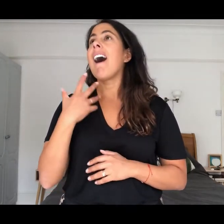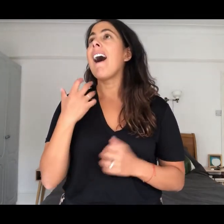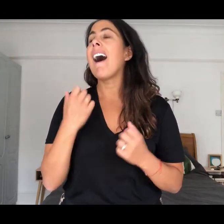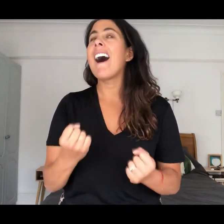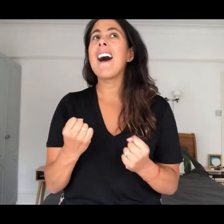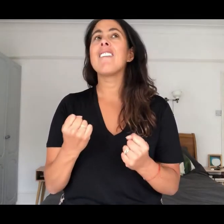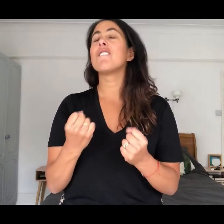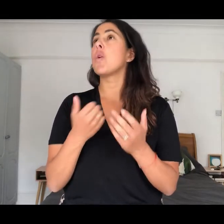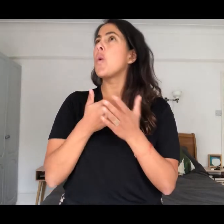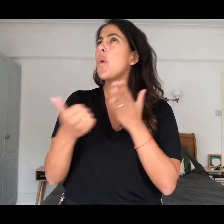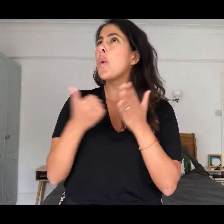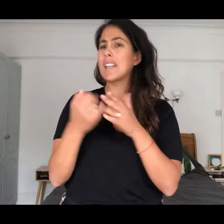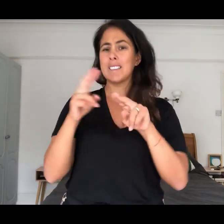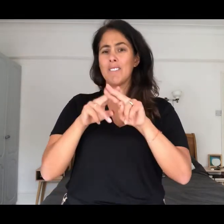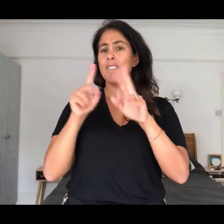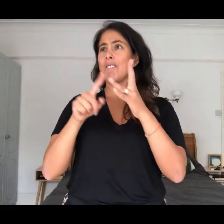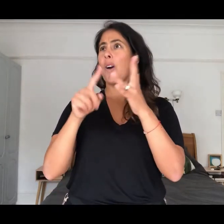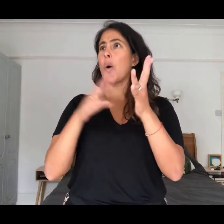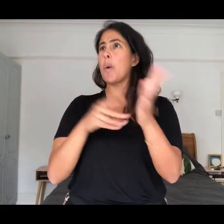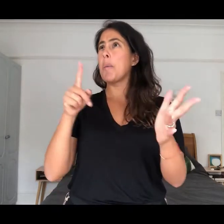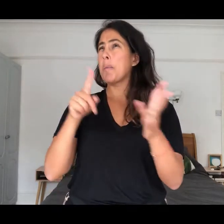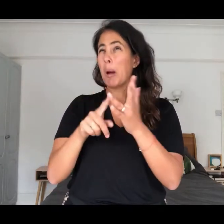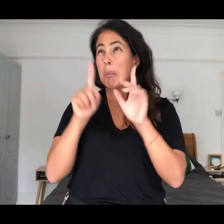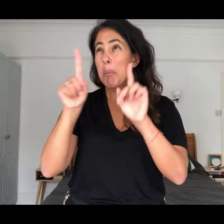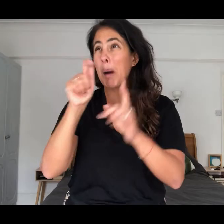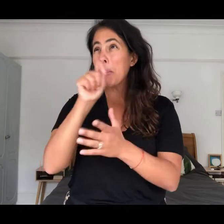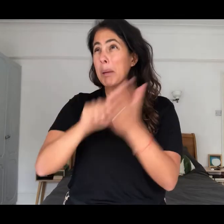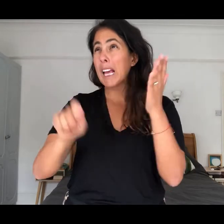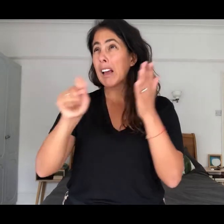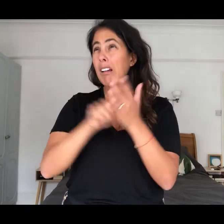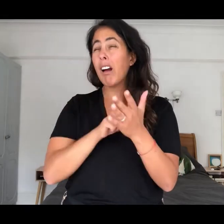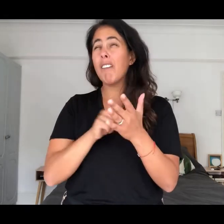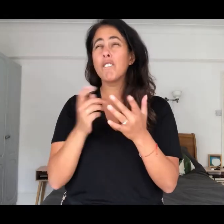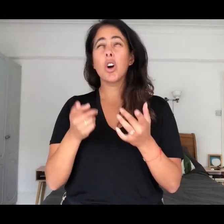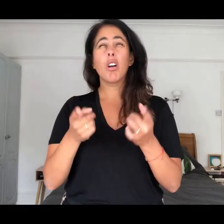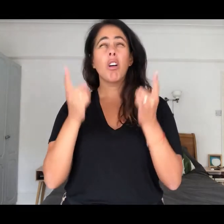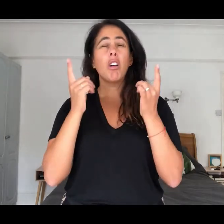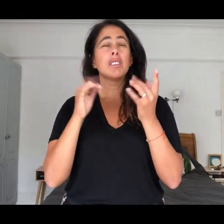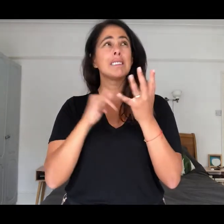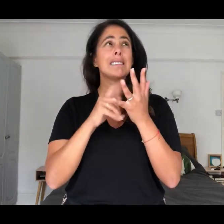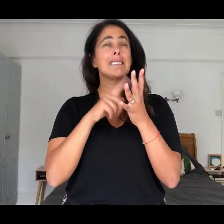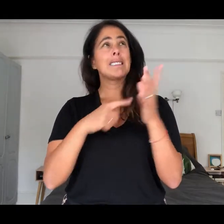FOMO. But bingo, for God's sake.